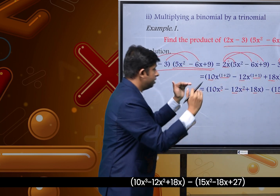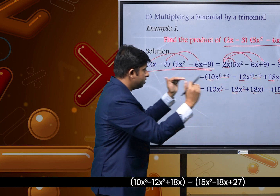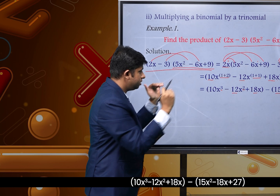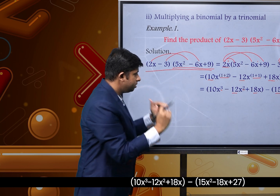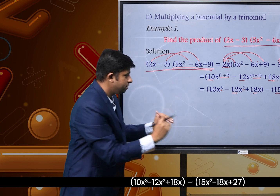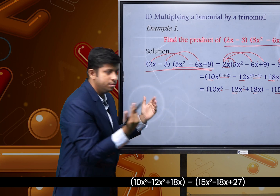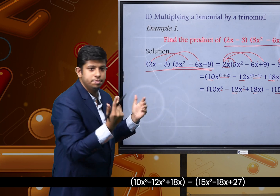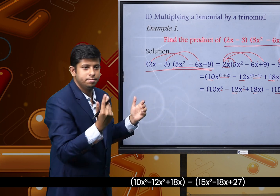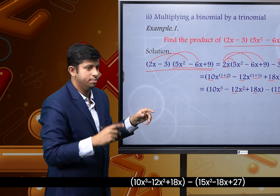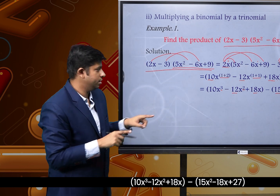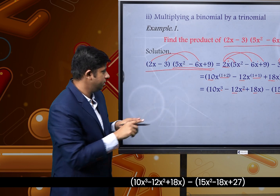plus 27.